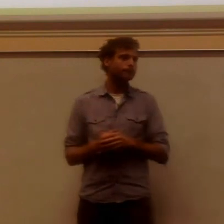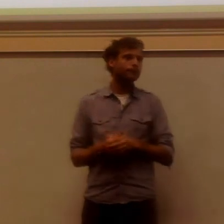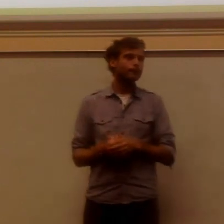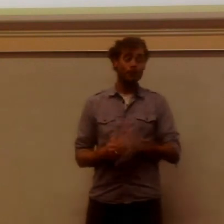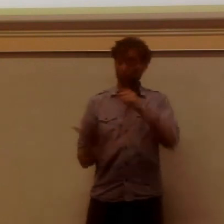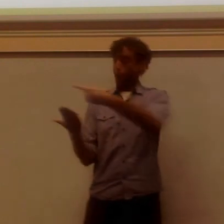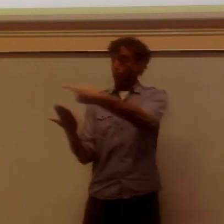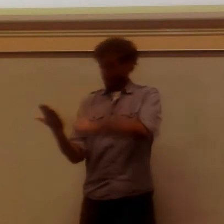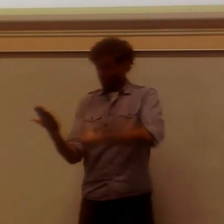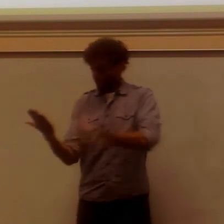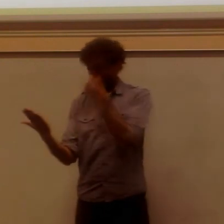working space for interpreters.